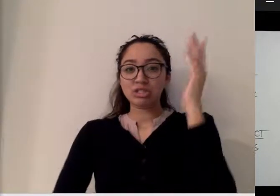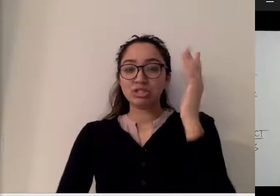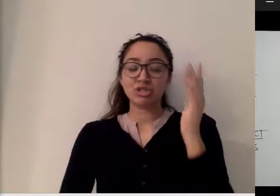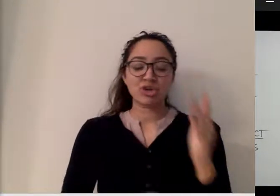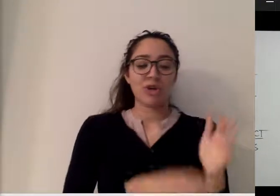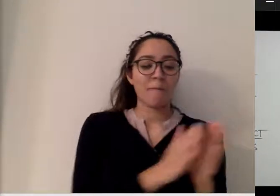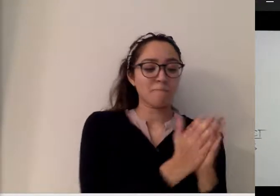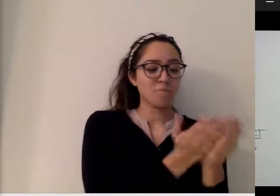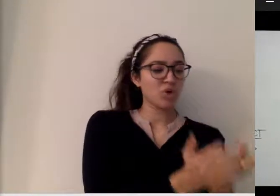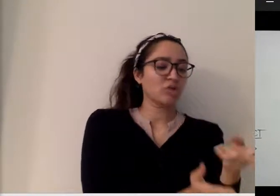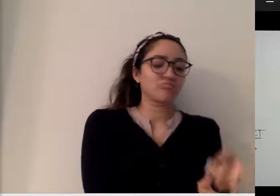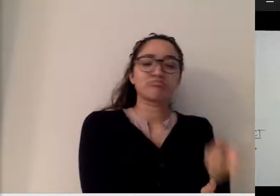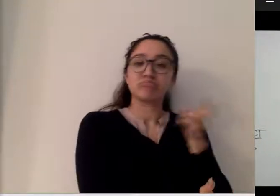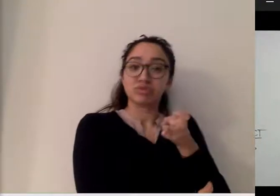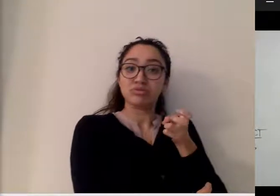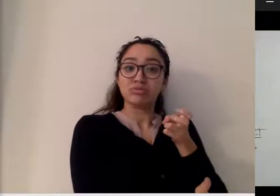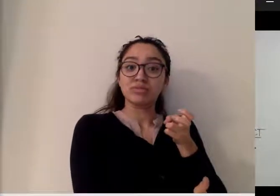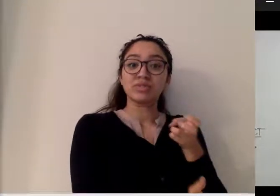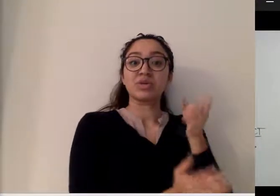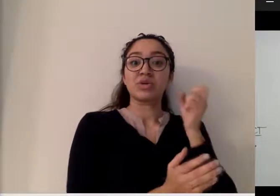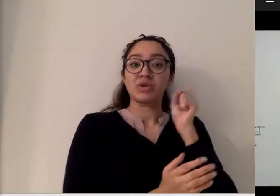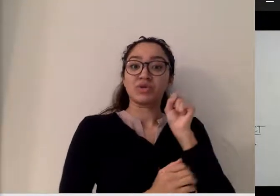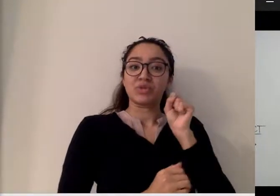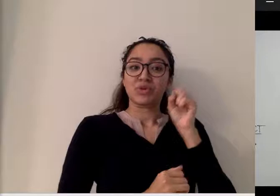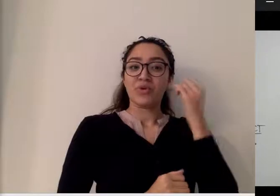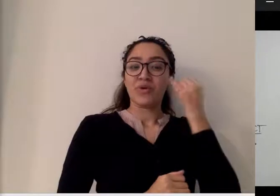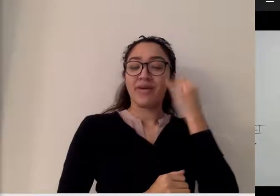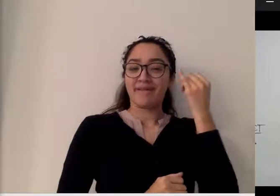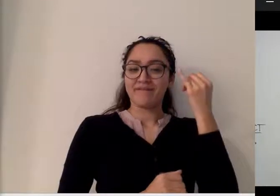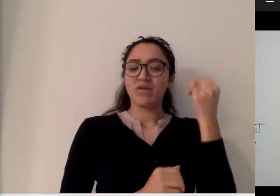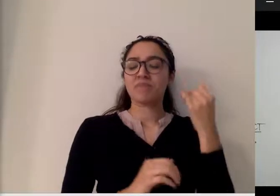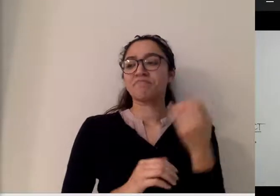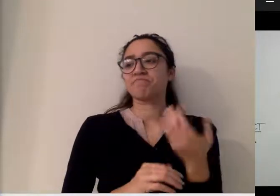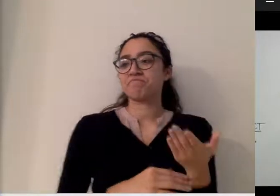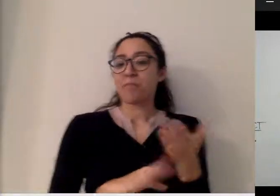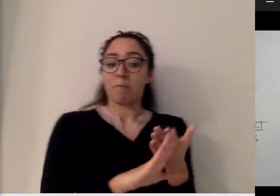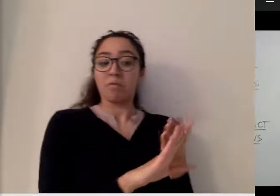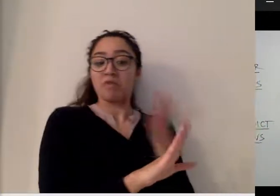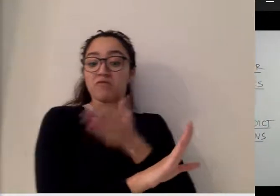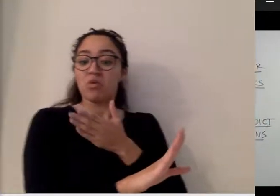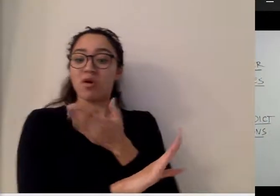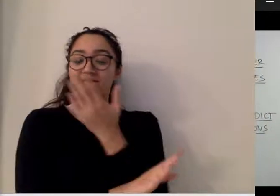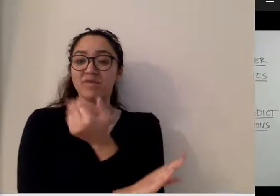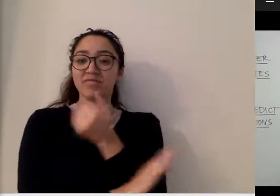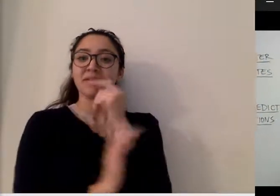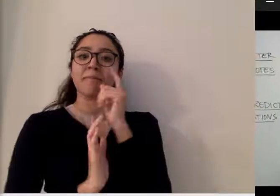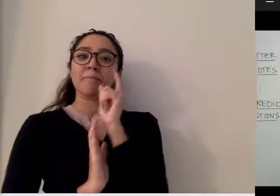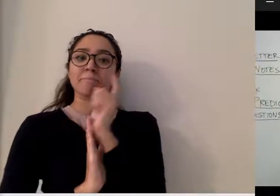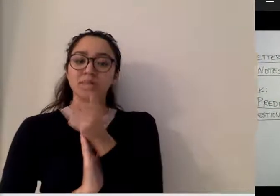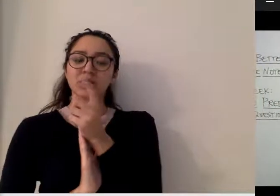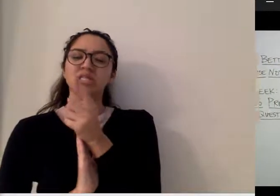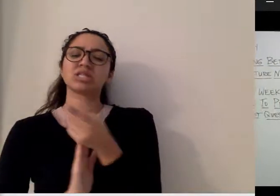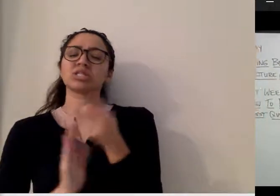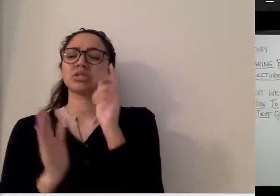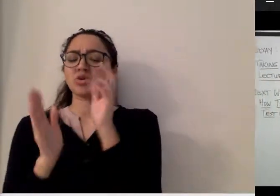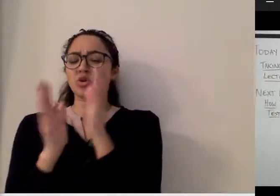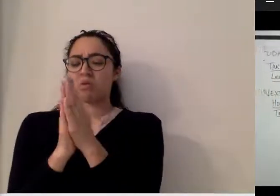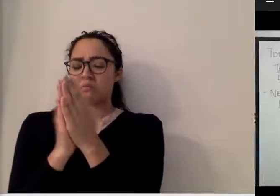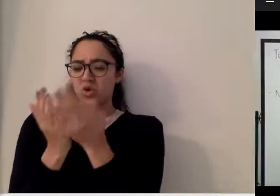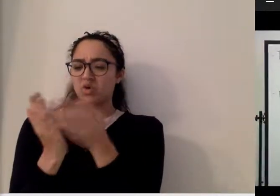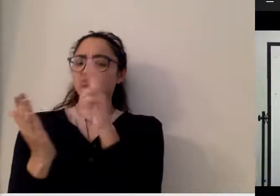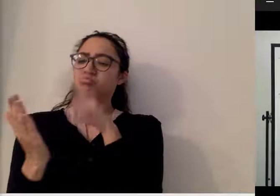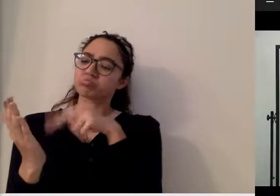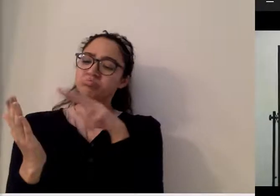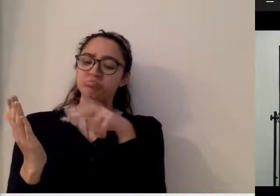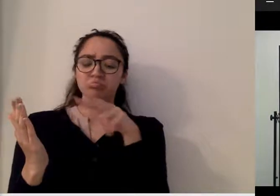go, there's a chapter covered for you to spend 15 minutes before you go to class and become familiar with the